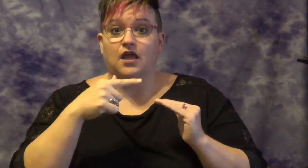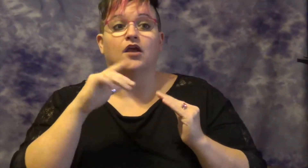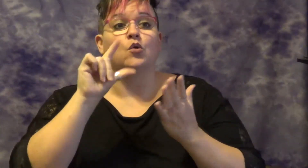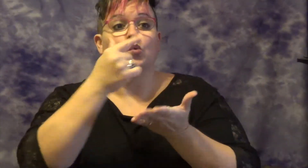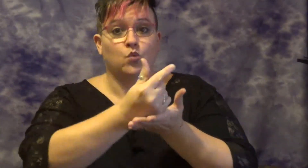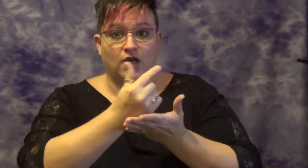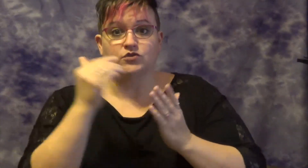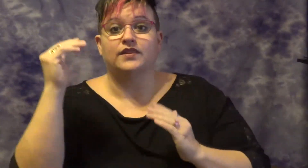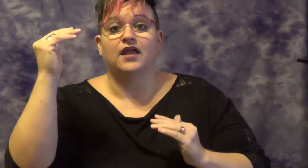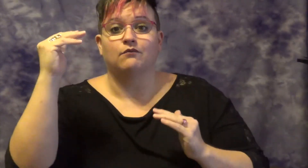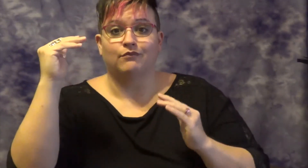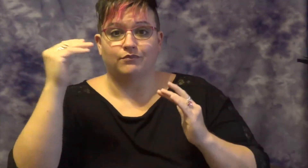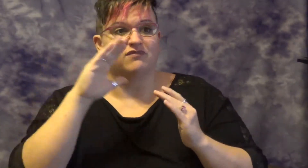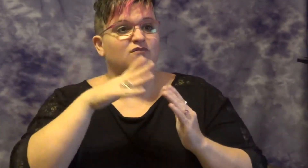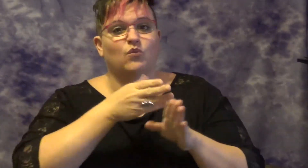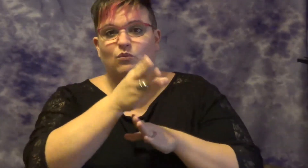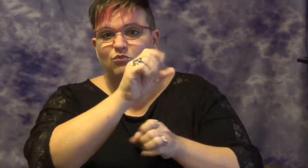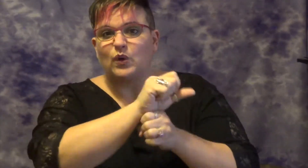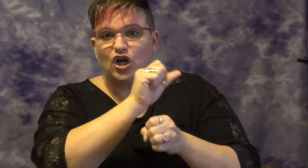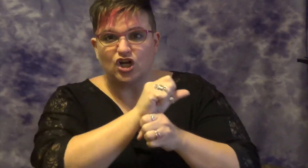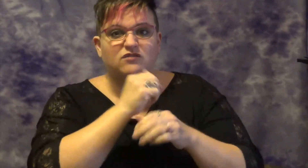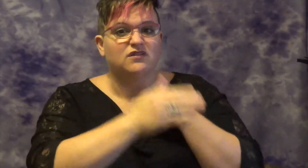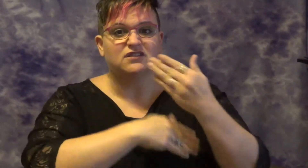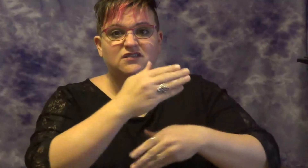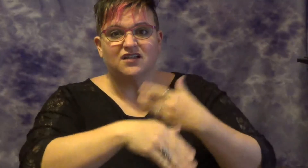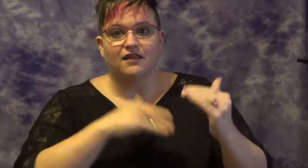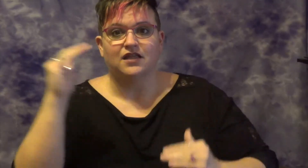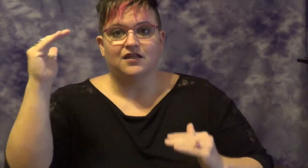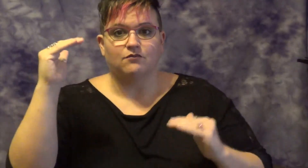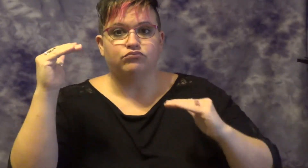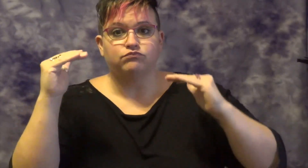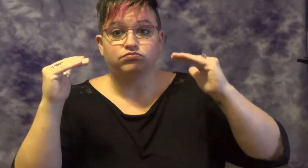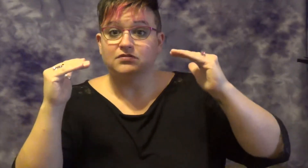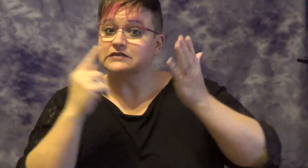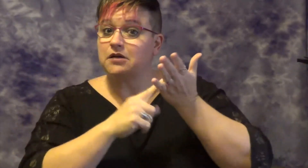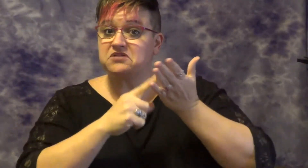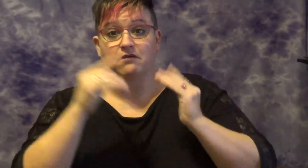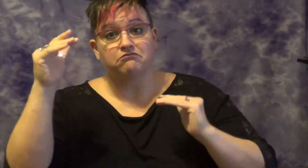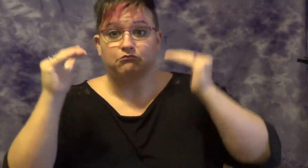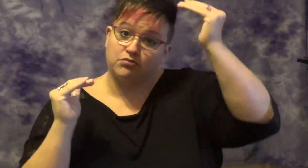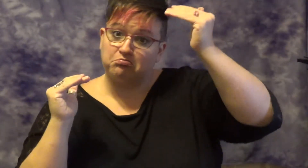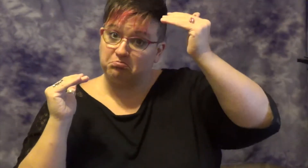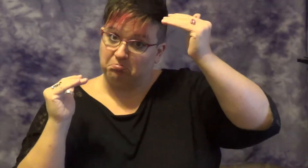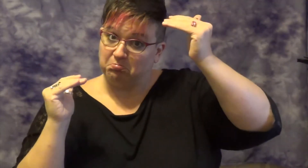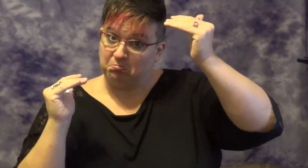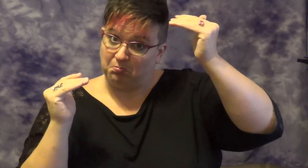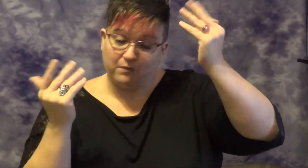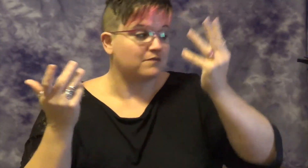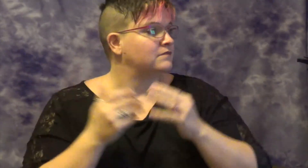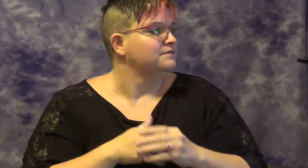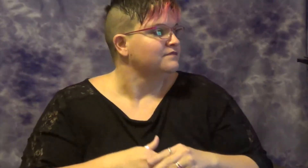And eventually, once they graduate and the students are in their own job, in their own workplace, typically the statuses change.